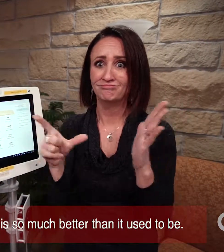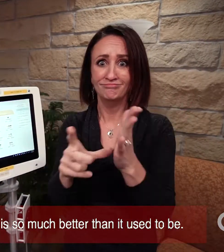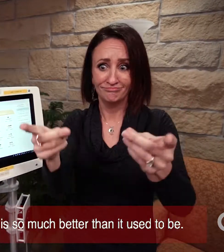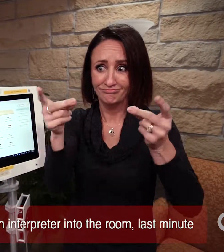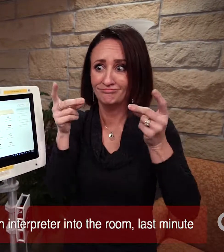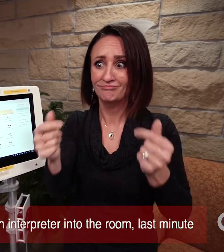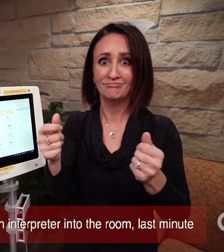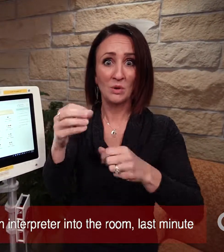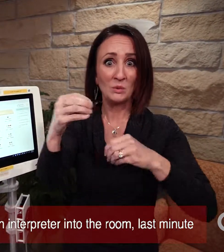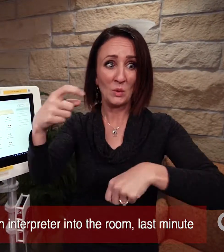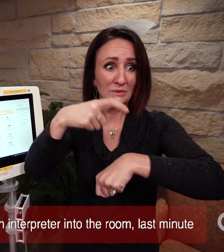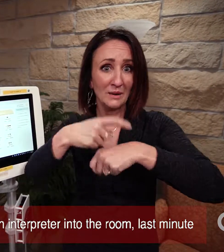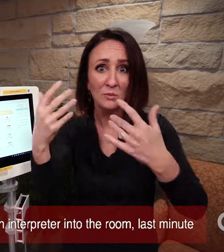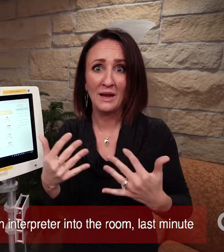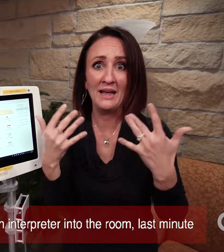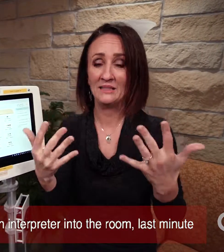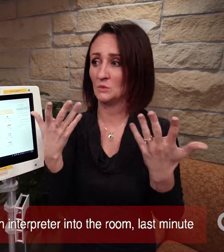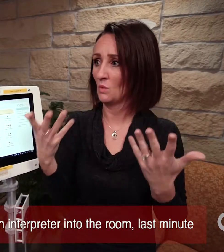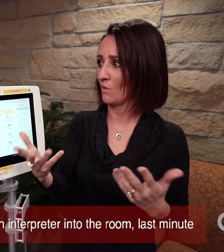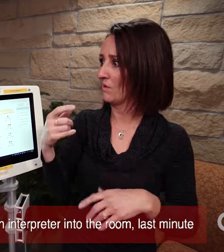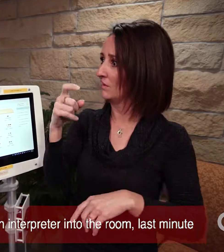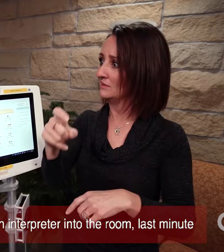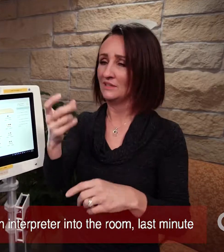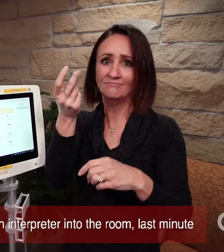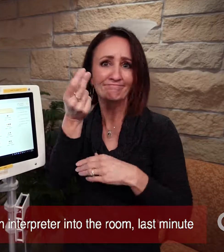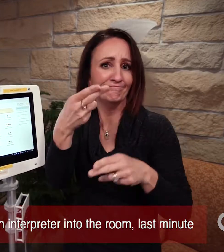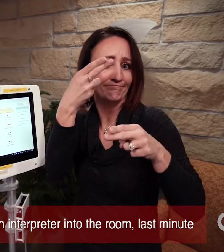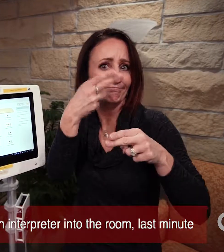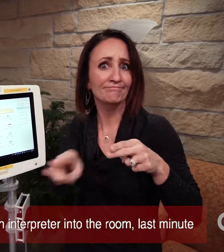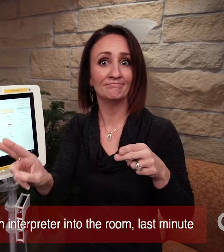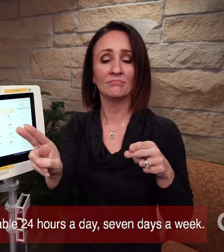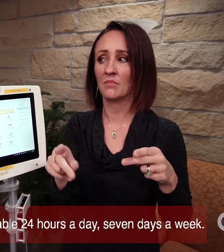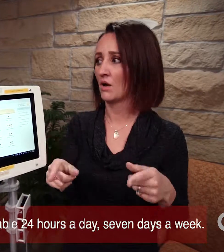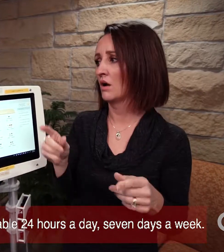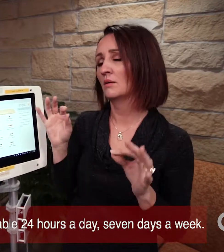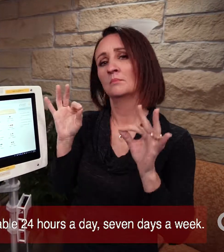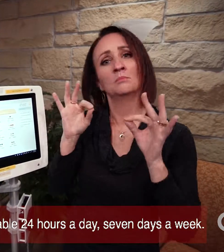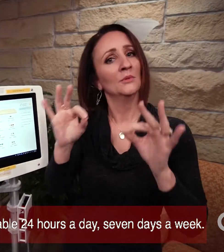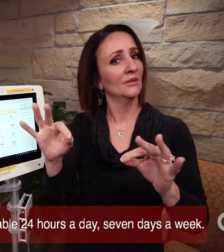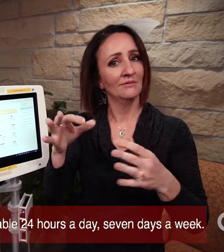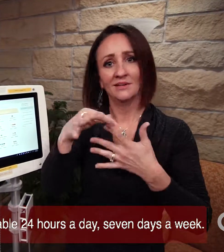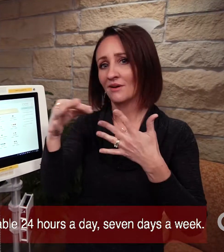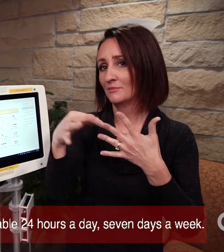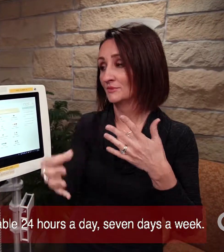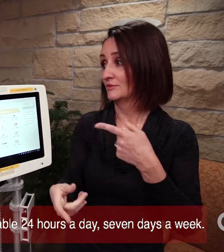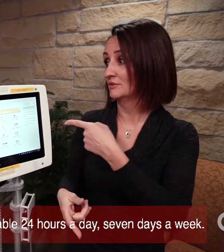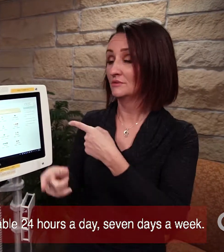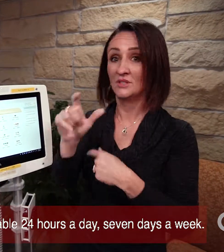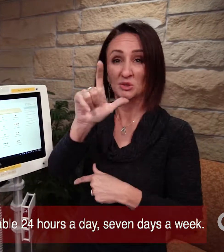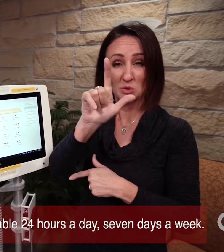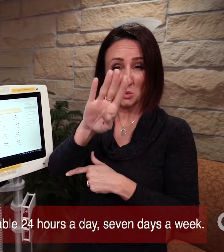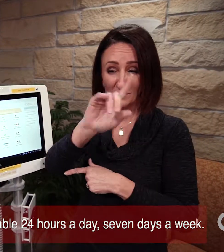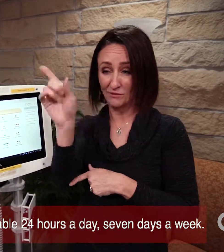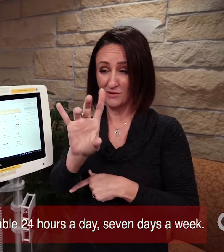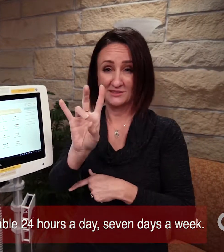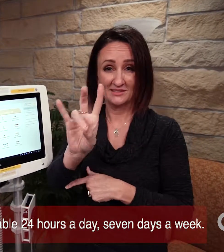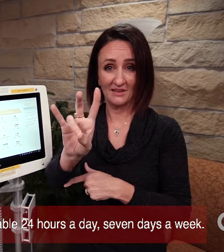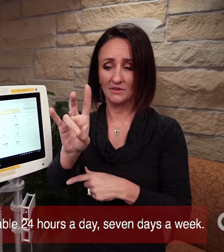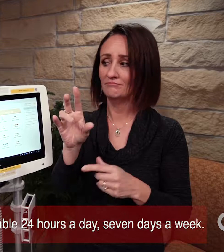and it can bring an interpreter into the room, last-minute notice, and is available 24 hours a day, seven